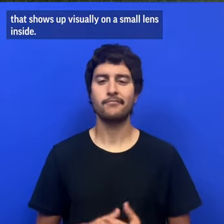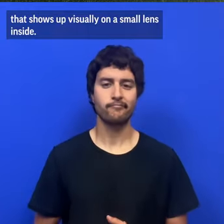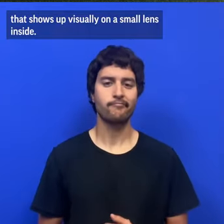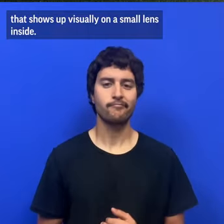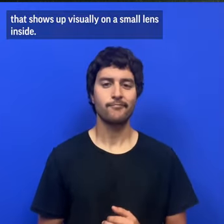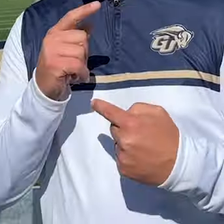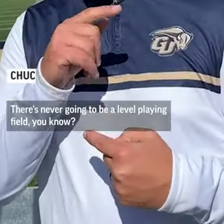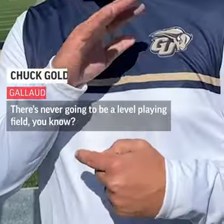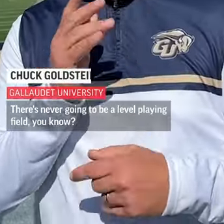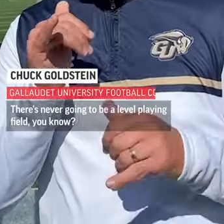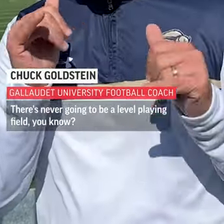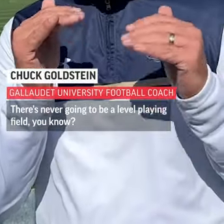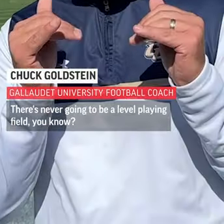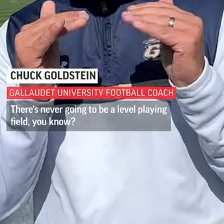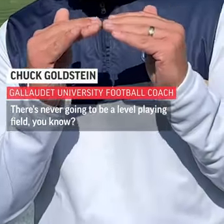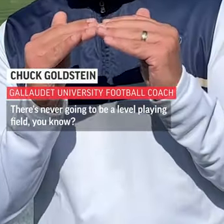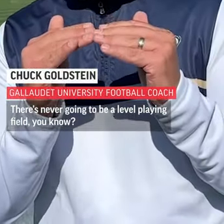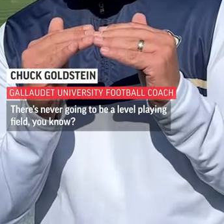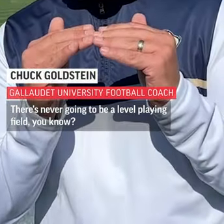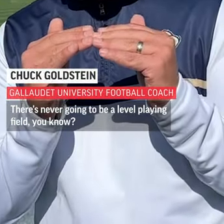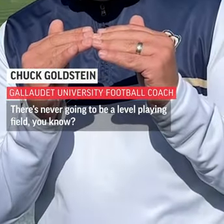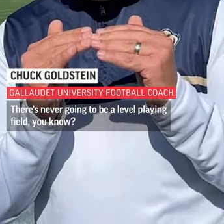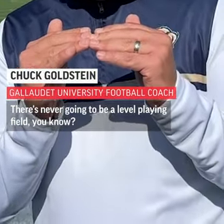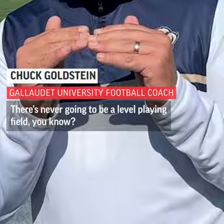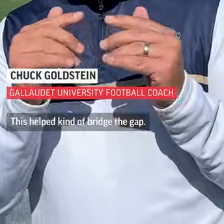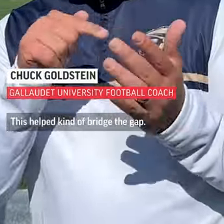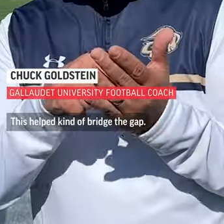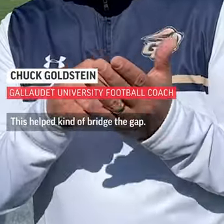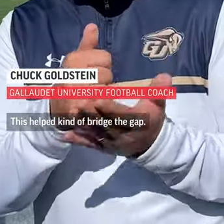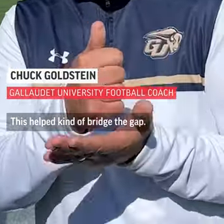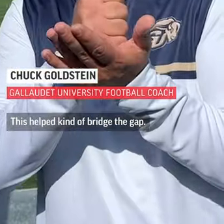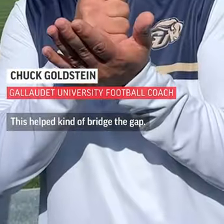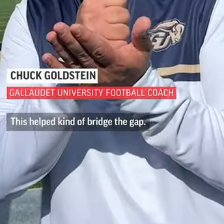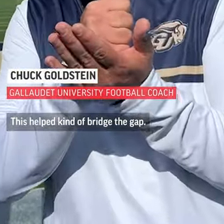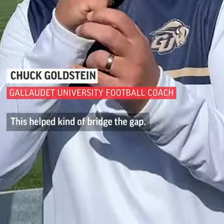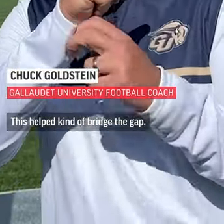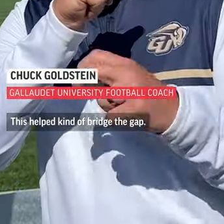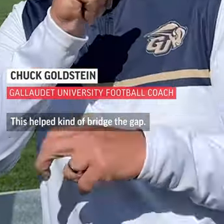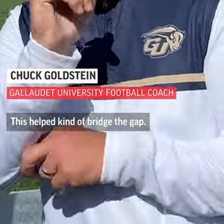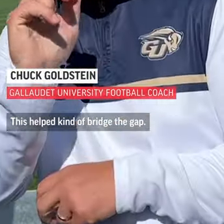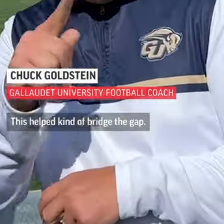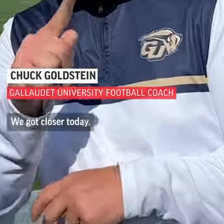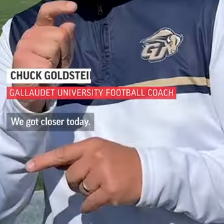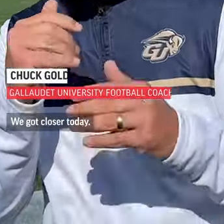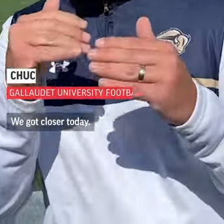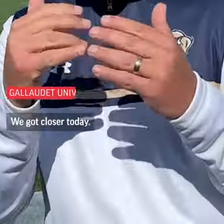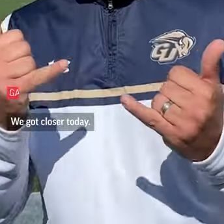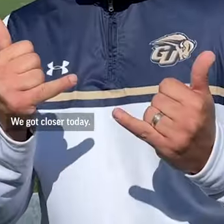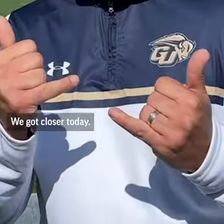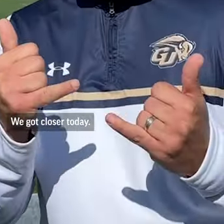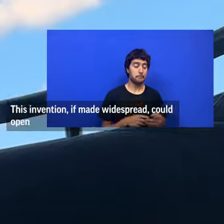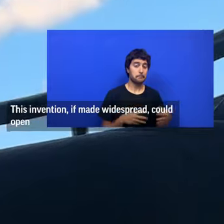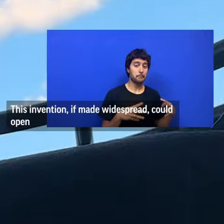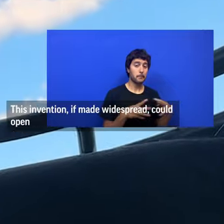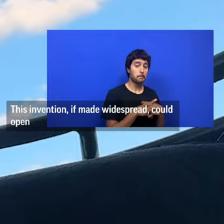lens inside. There's never going be a level playing field. This helped kind of bridge the gap. We got closer